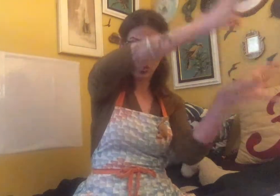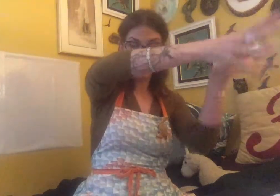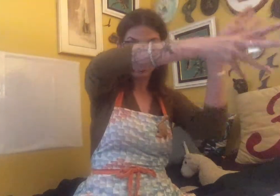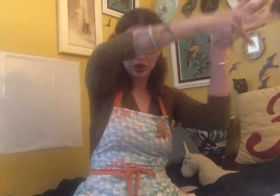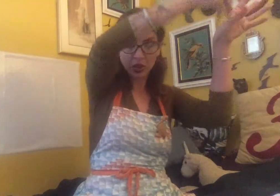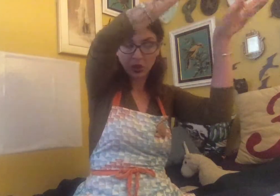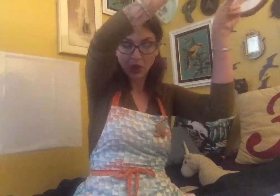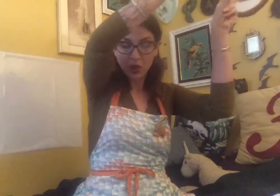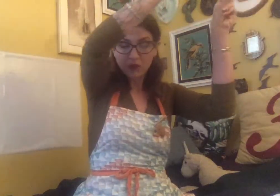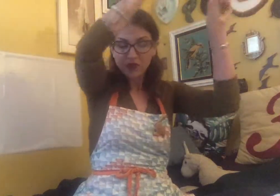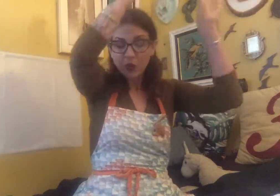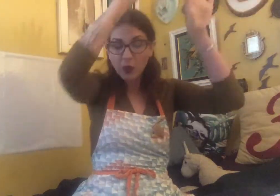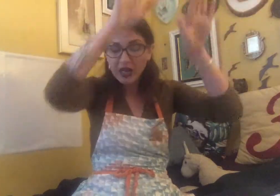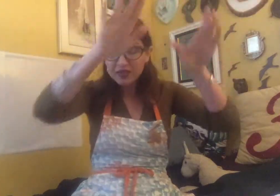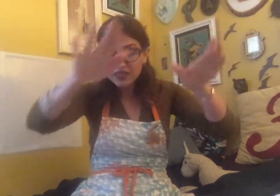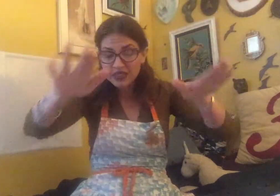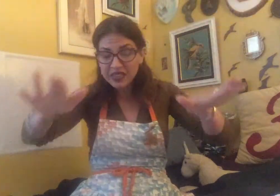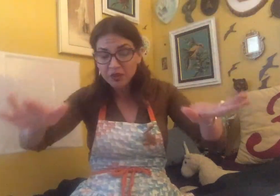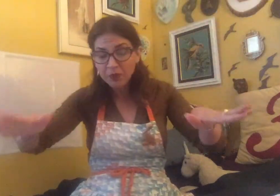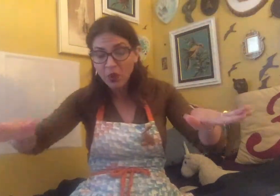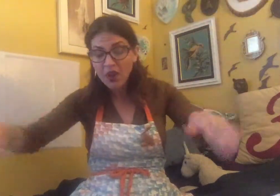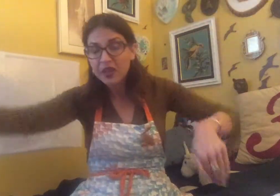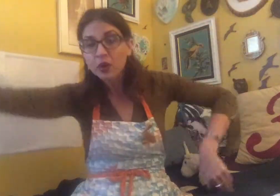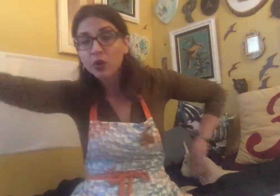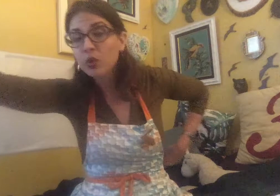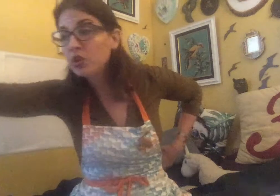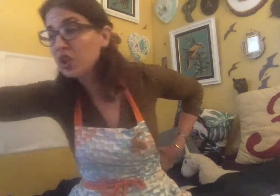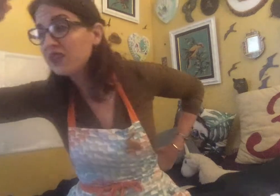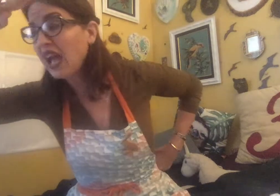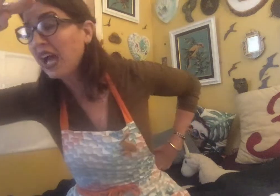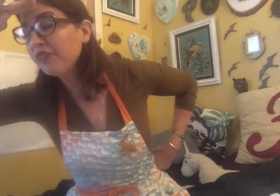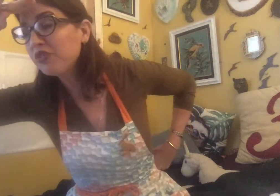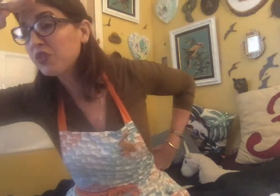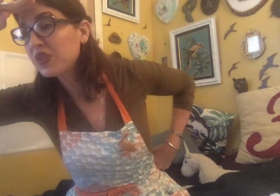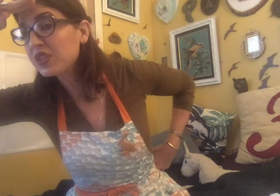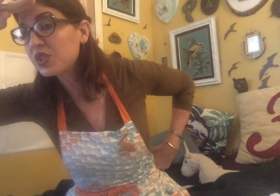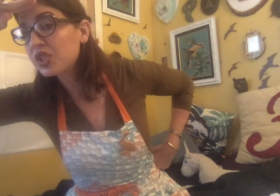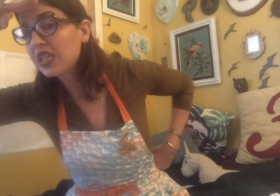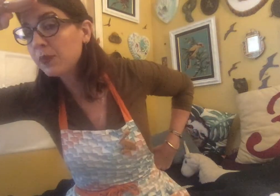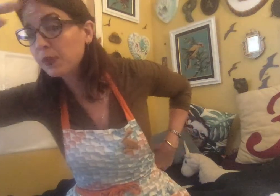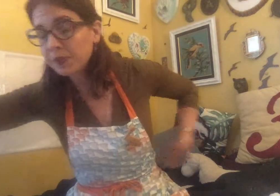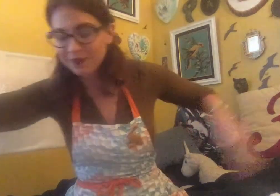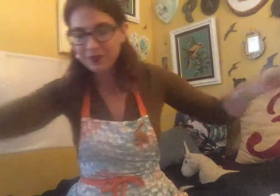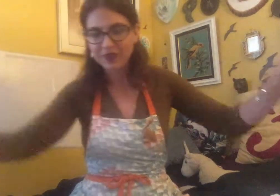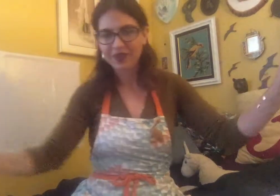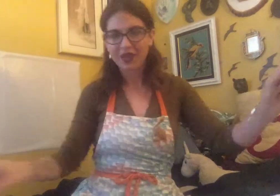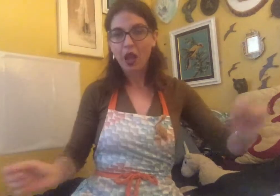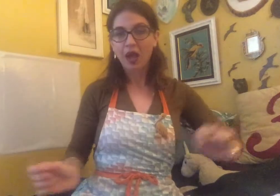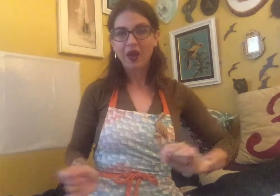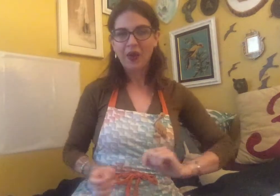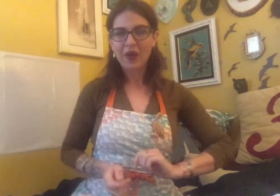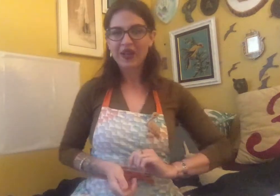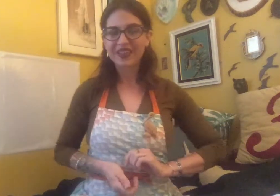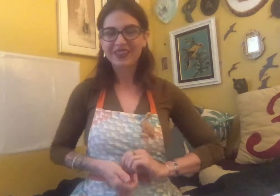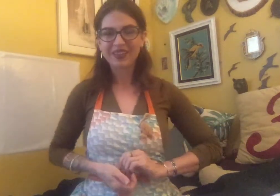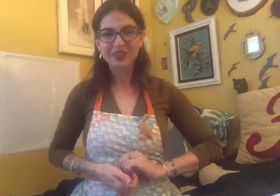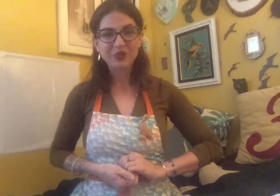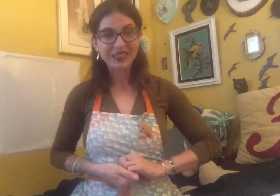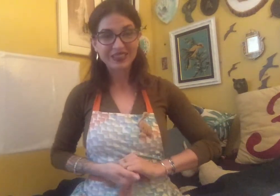corn. Where's the little boy who looks after the sheep? All right, are you ready to do